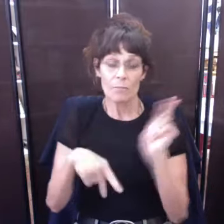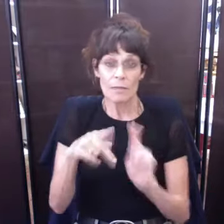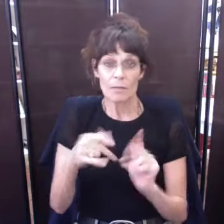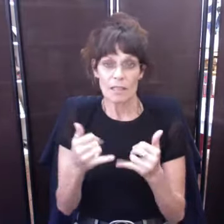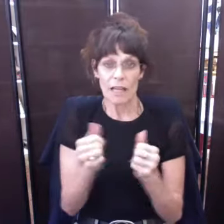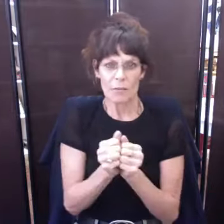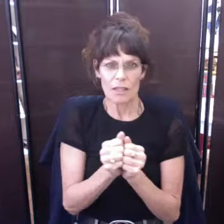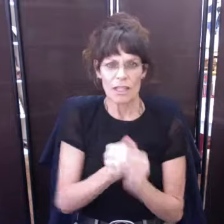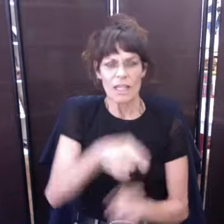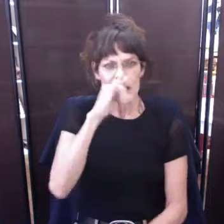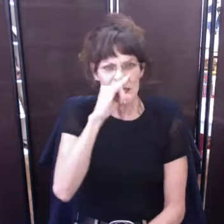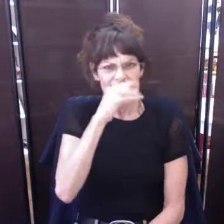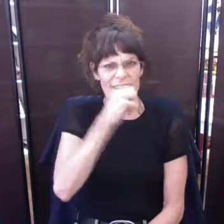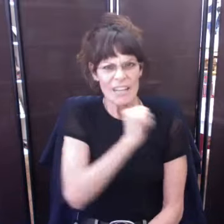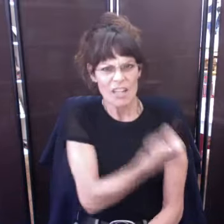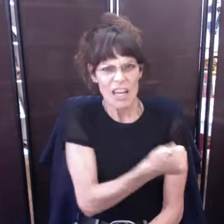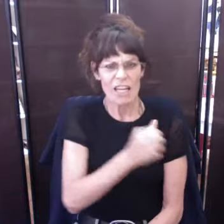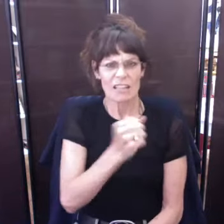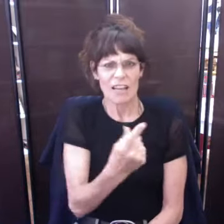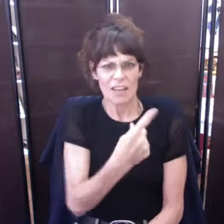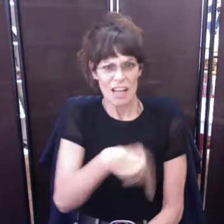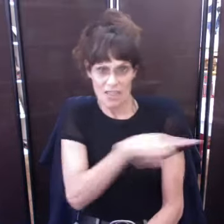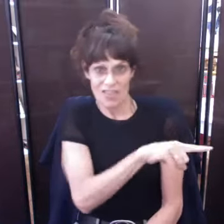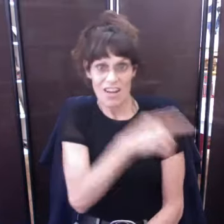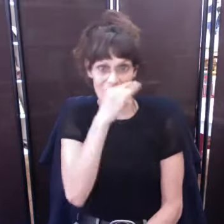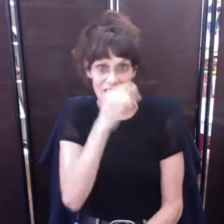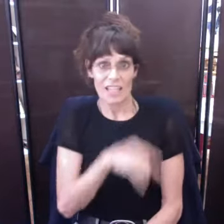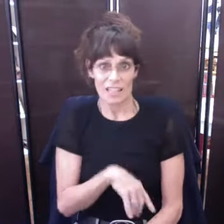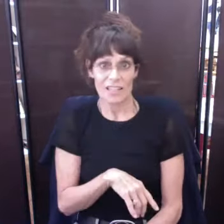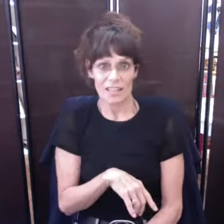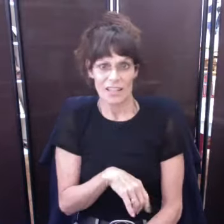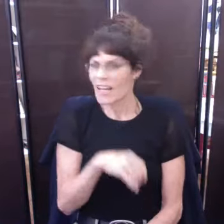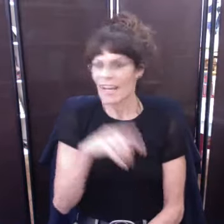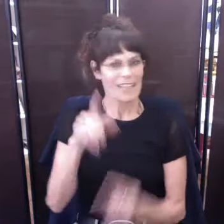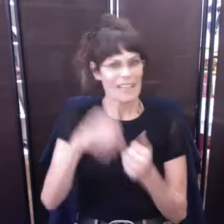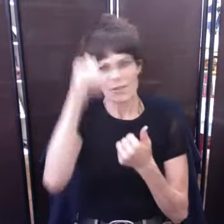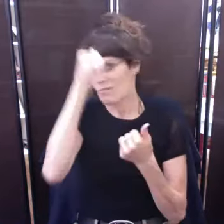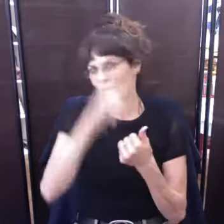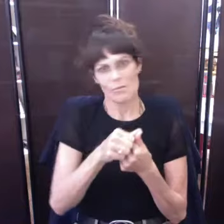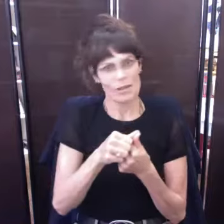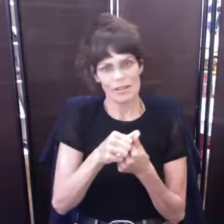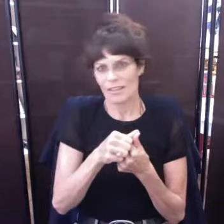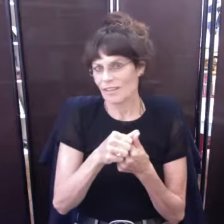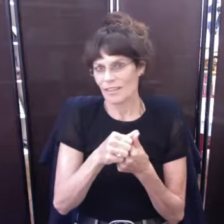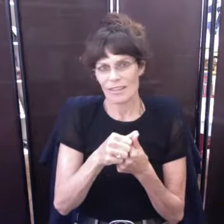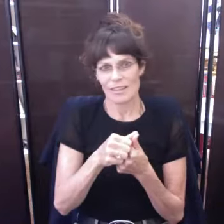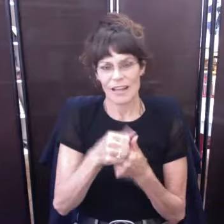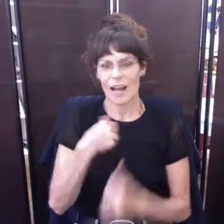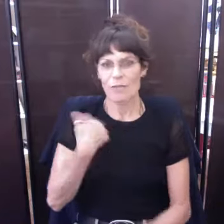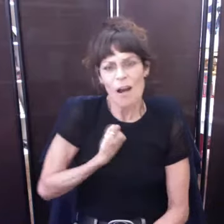10, 11, and they're just kids, you know. I don't recall that. I remember being on my own from a very early